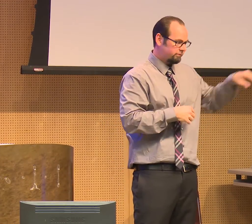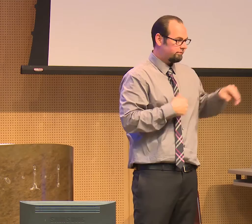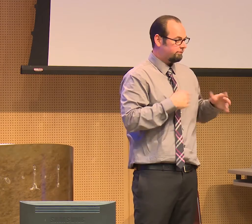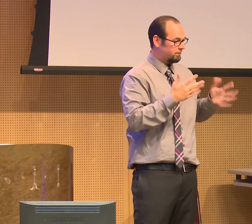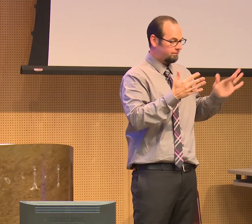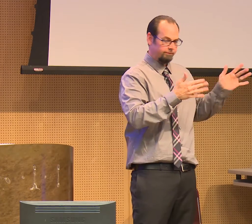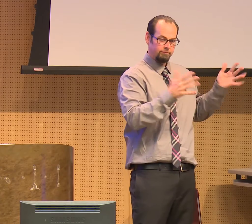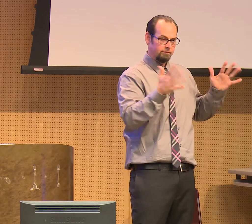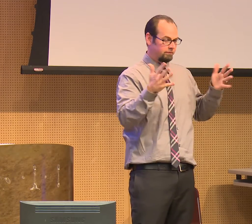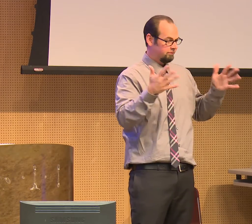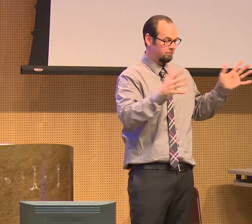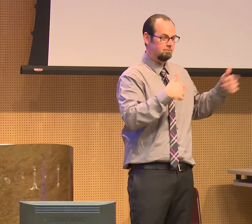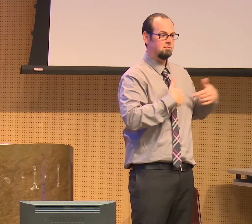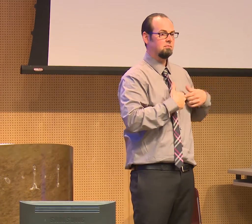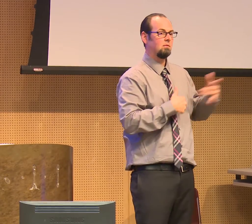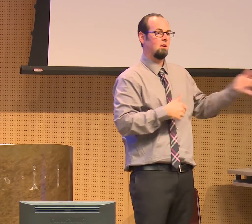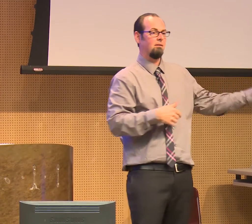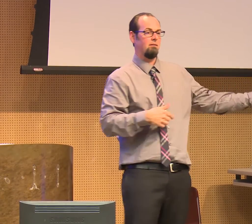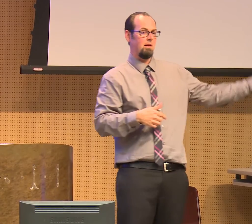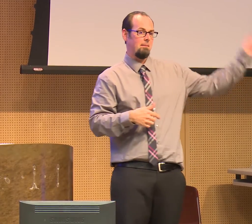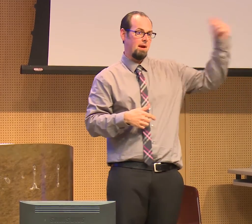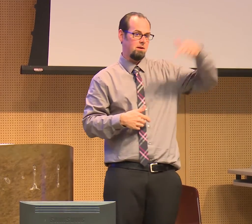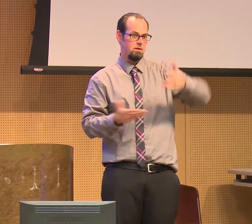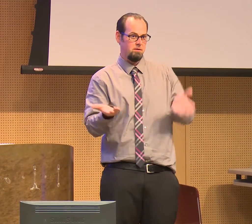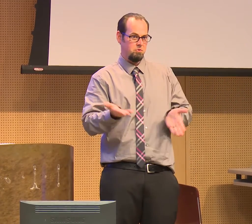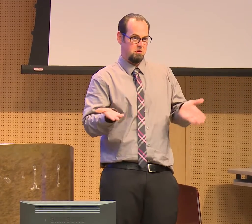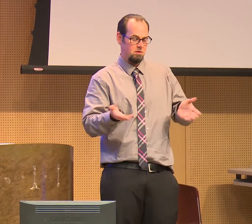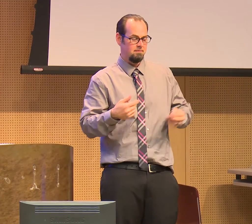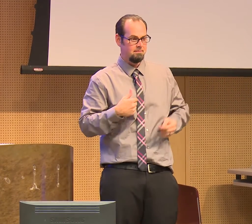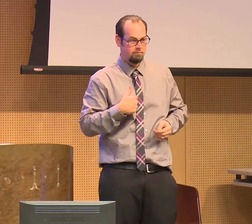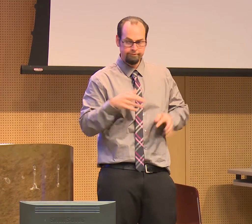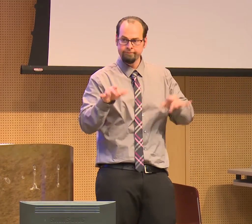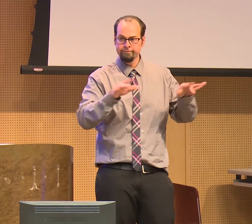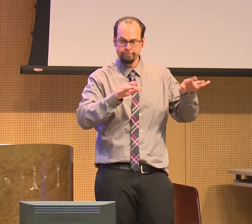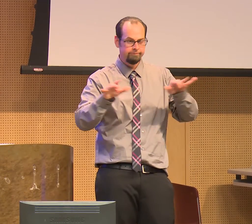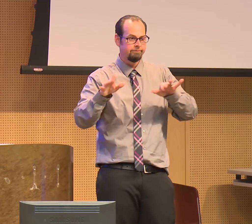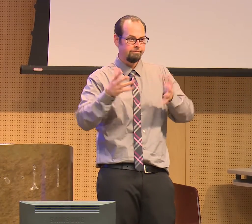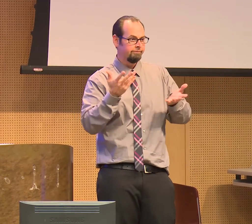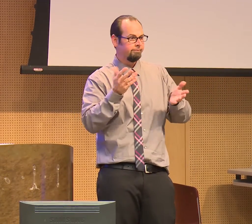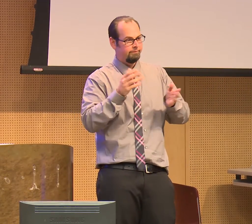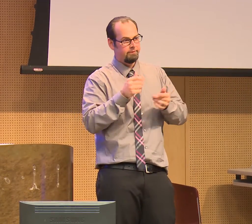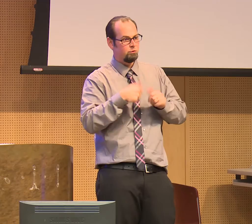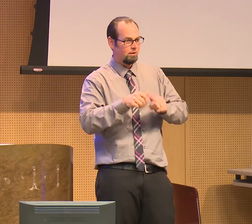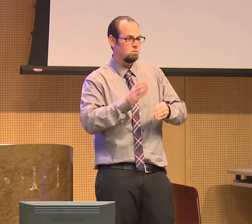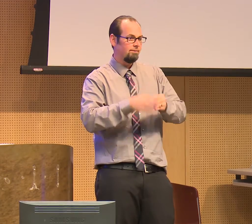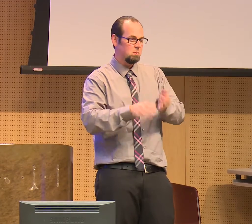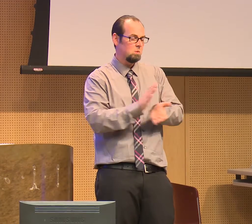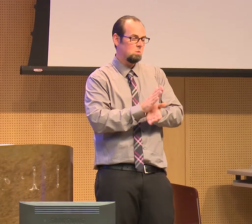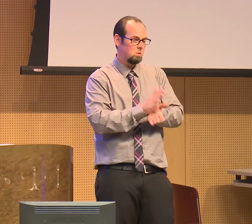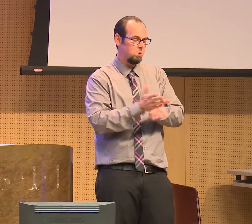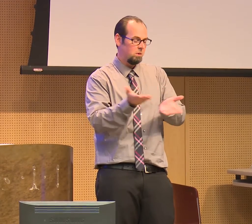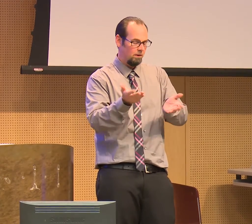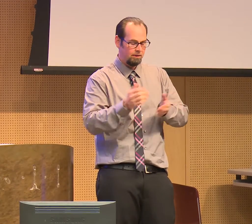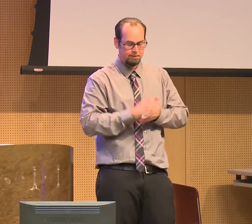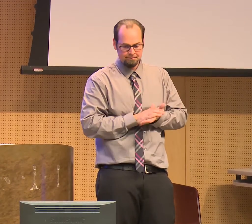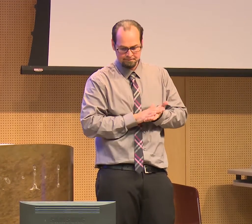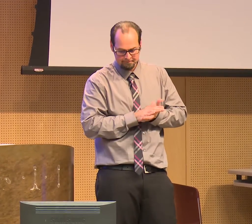I applied, went out for an interview, came back to Rochester. It was at the end of the school